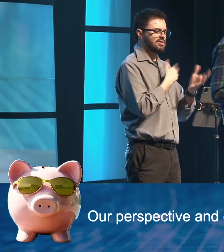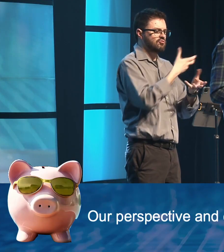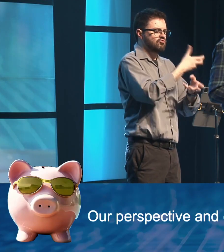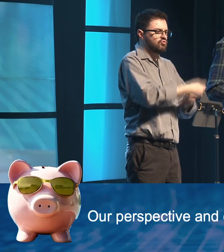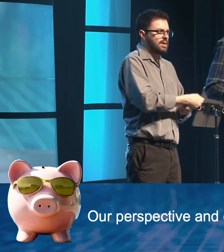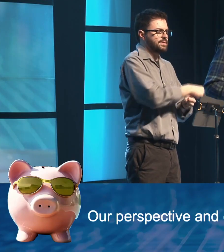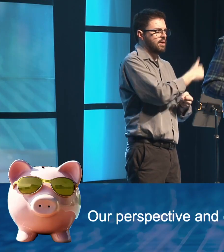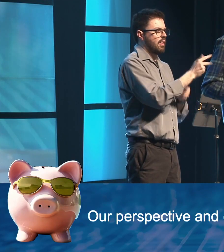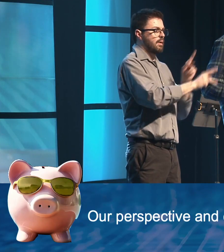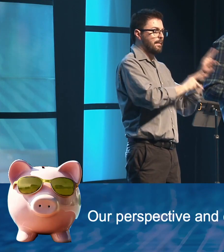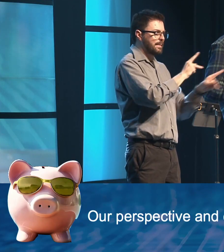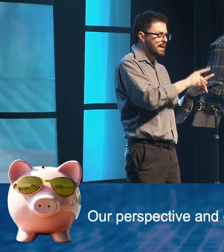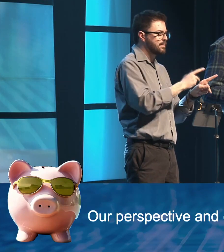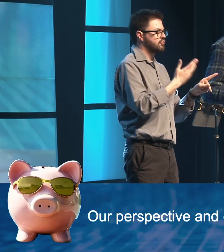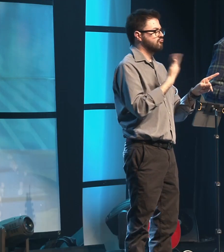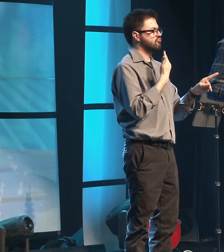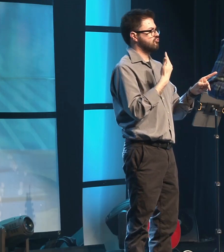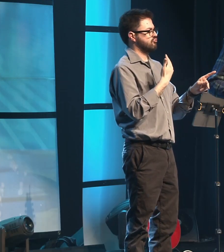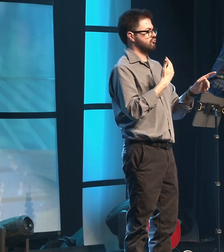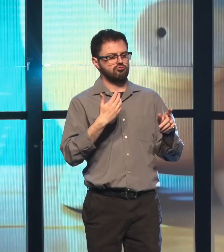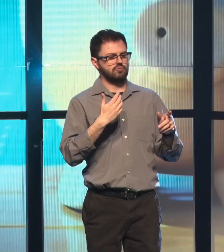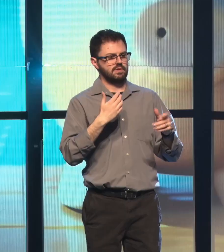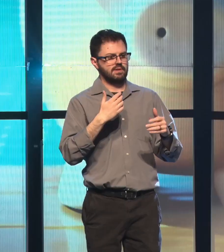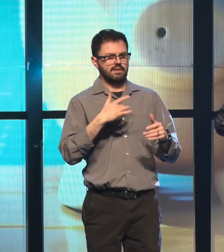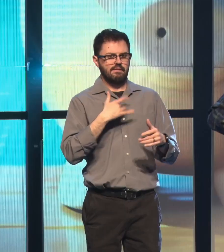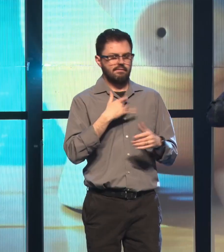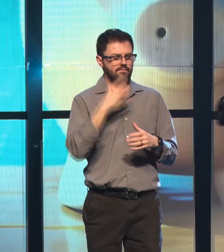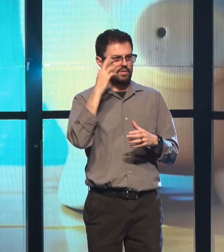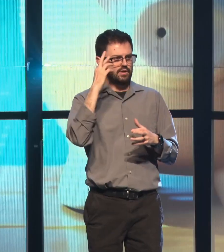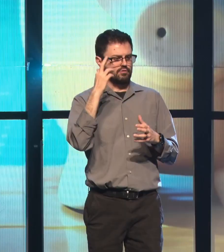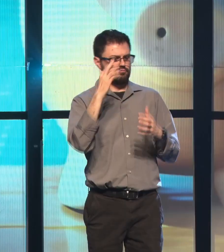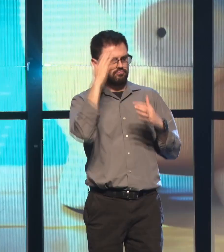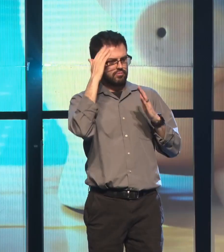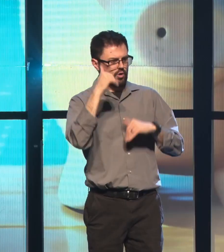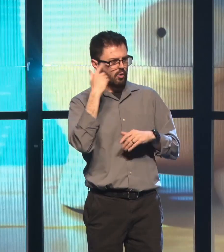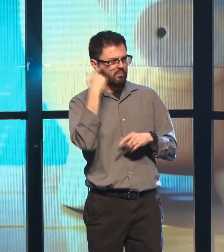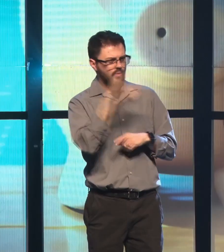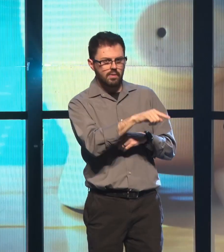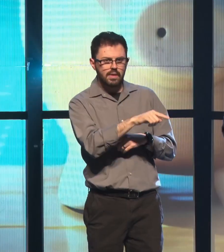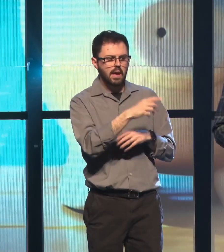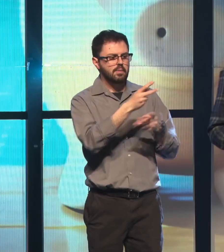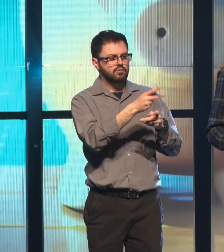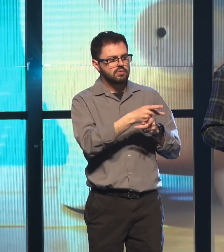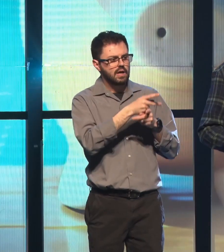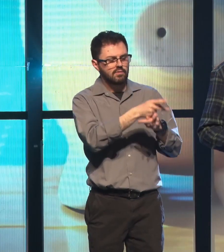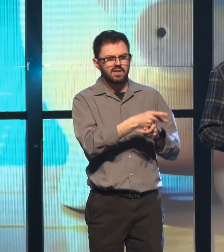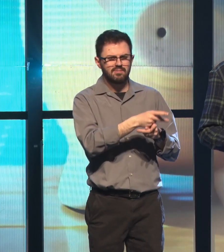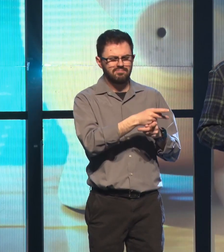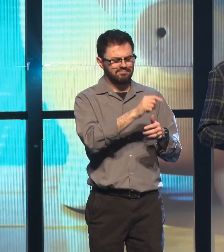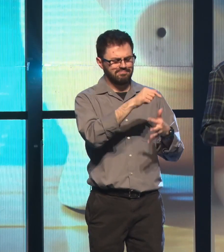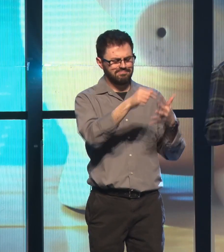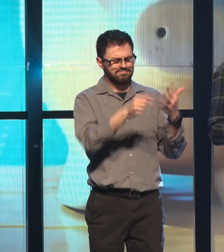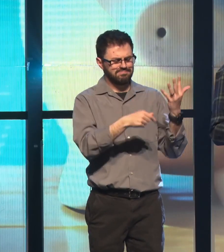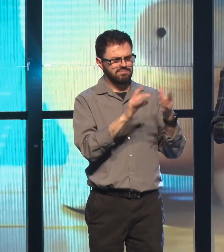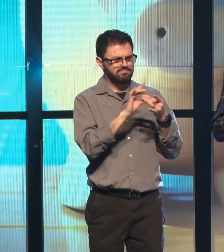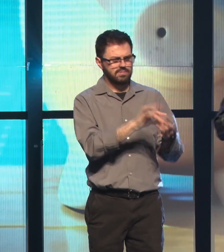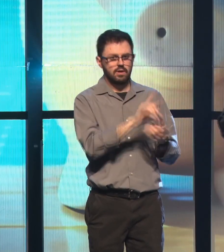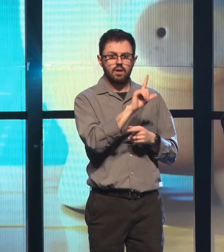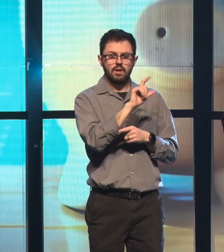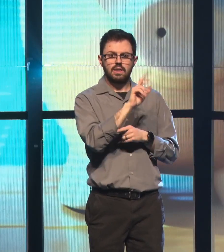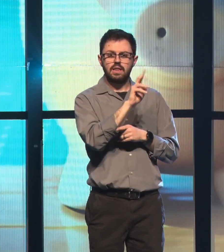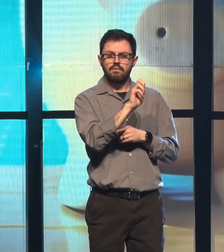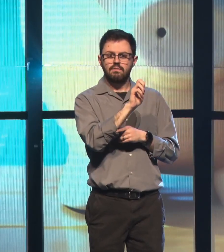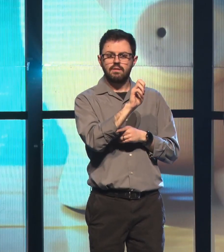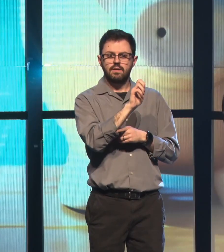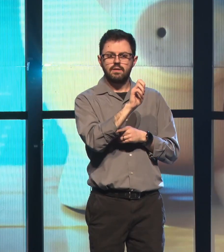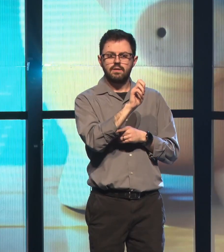that we're filled with hope for people. It shows our care for others, and those are all facets of love. And then it grows our